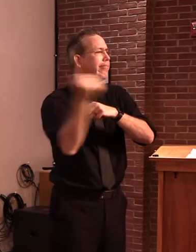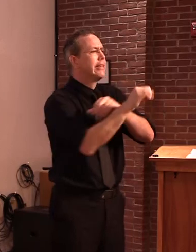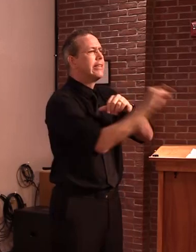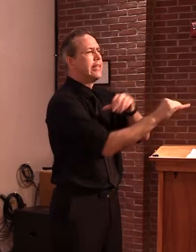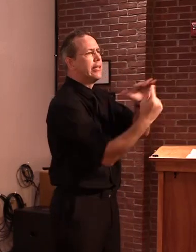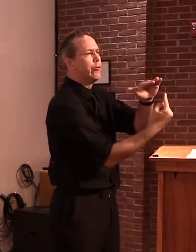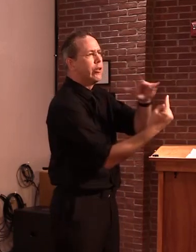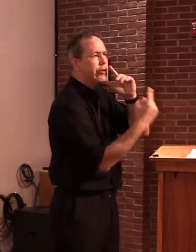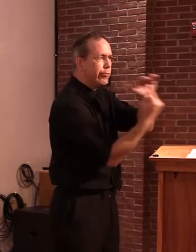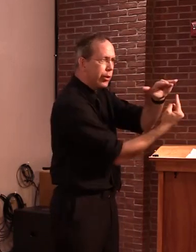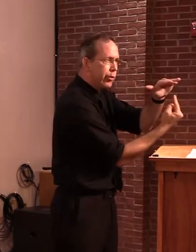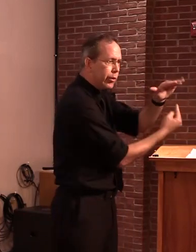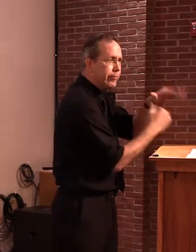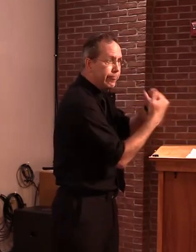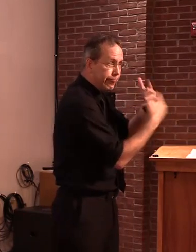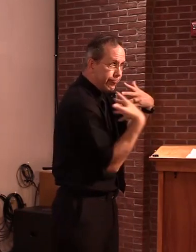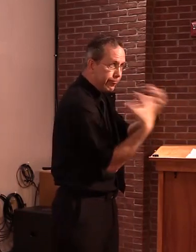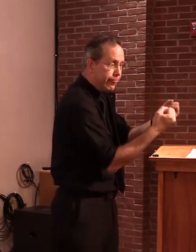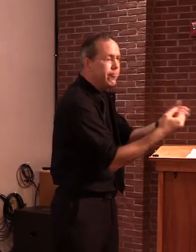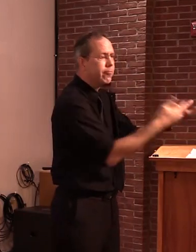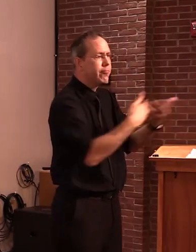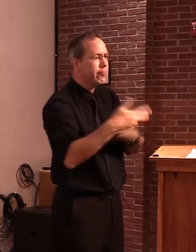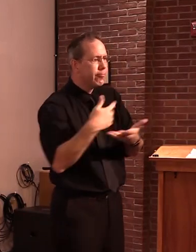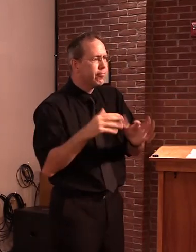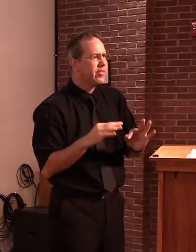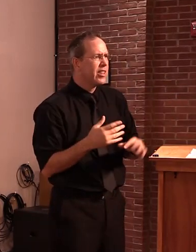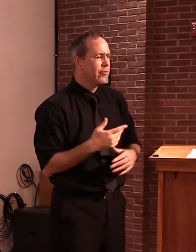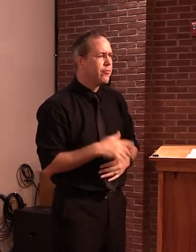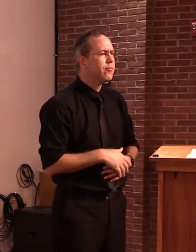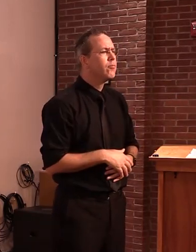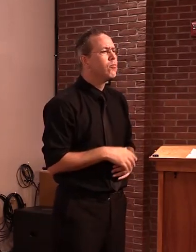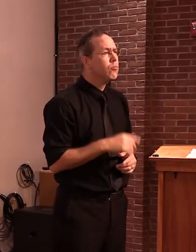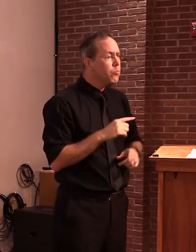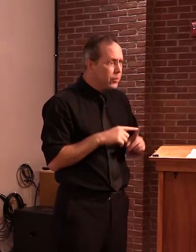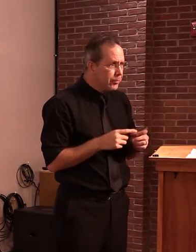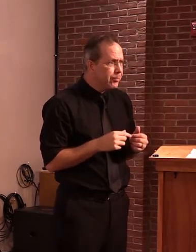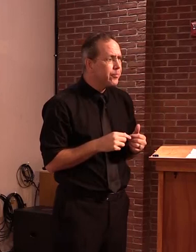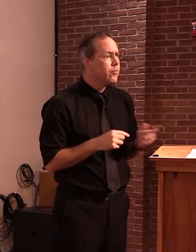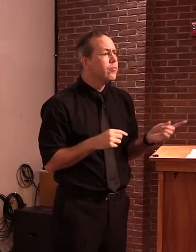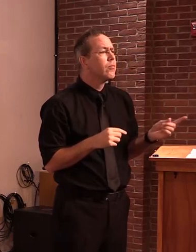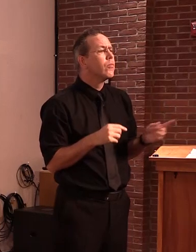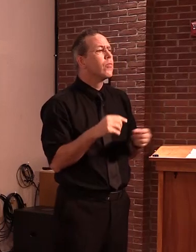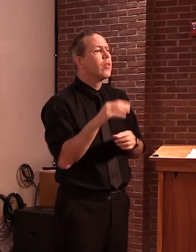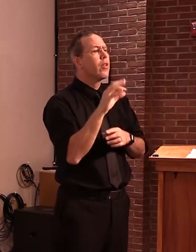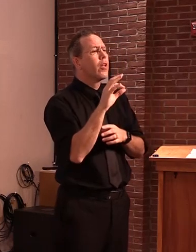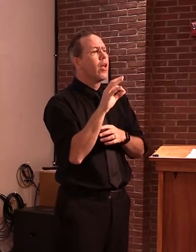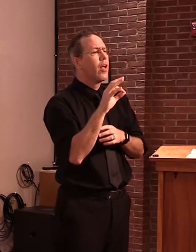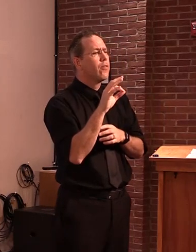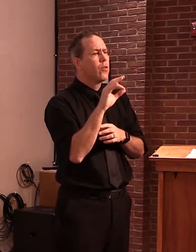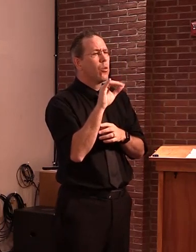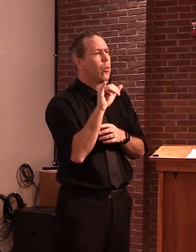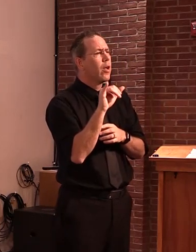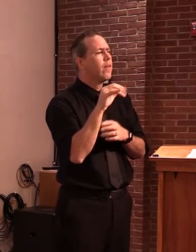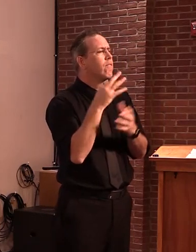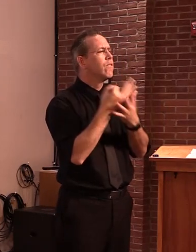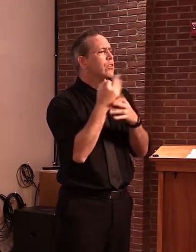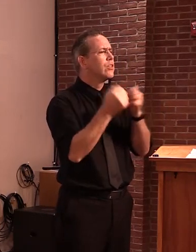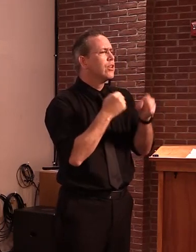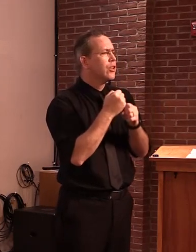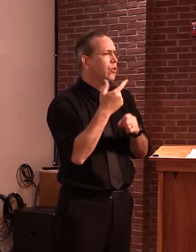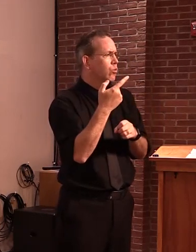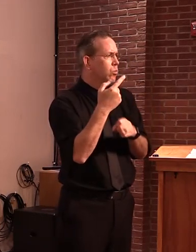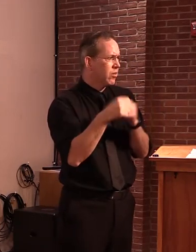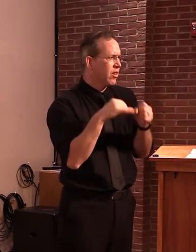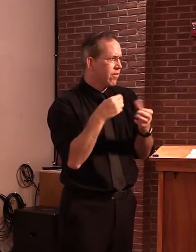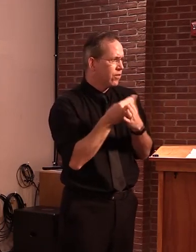said, in our FY21 budget, we are committed to reducing the population in